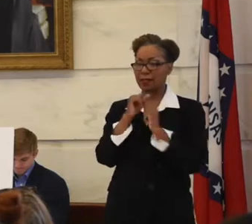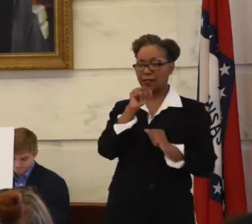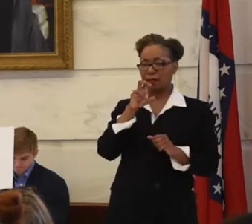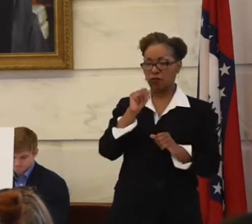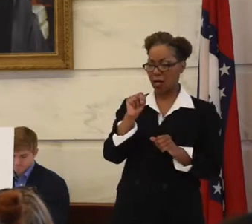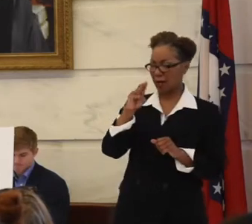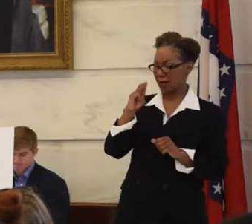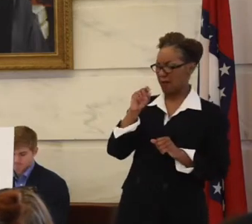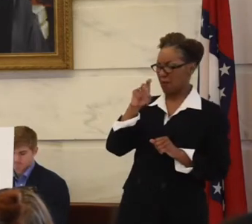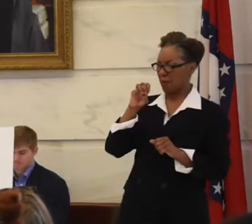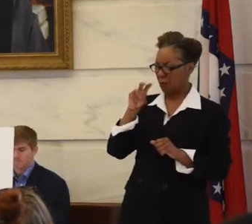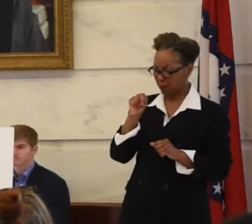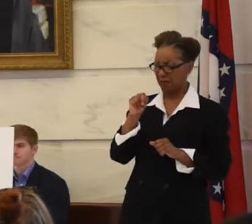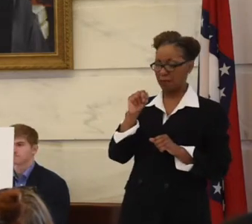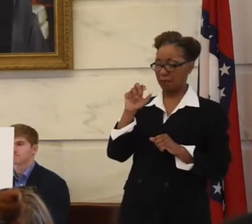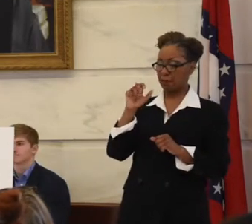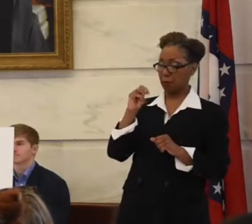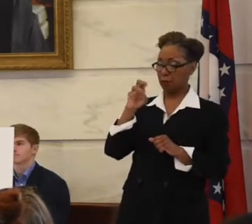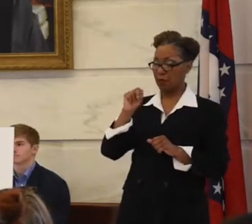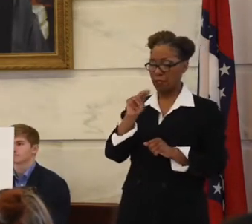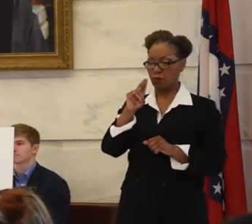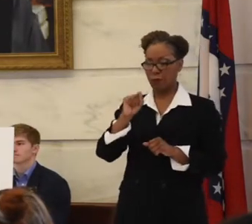John Bozeman, U.S. Senator.